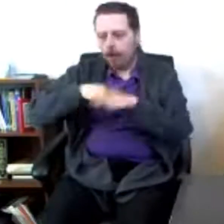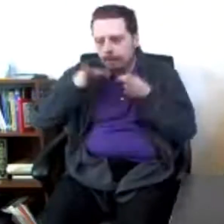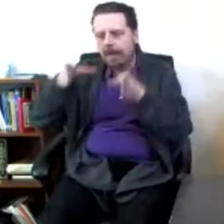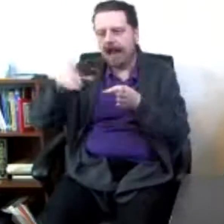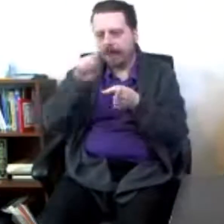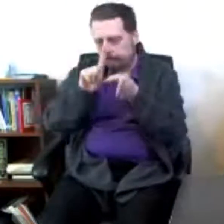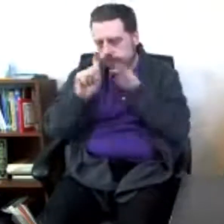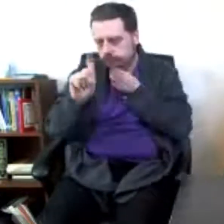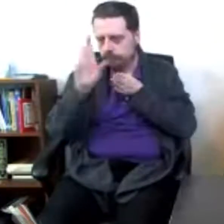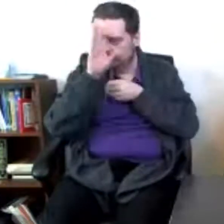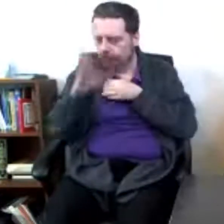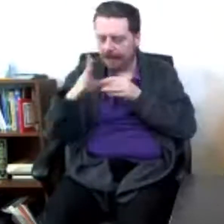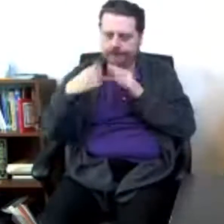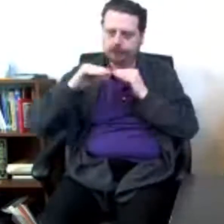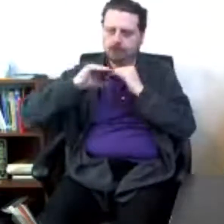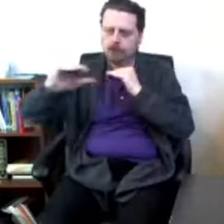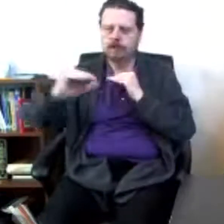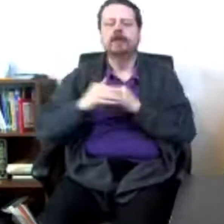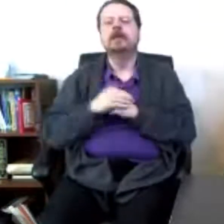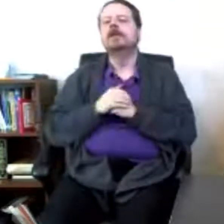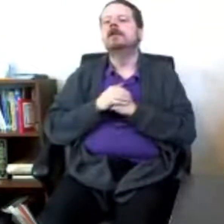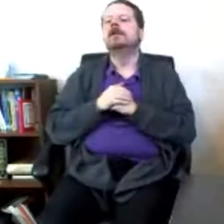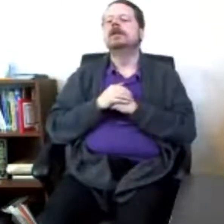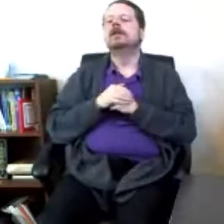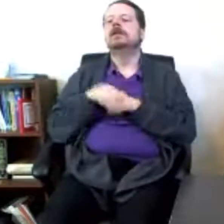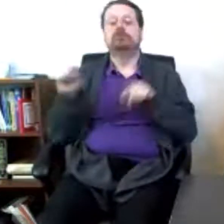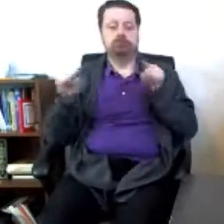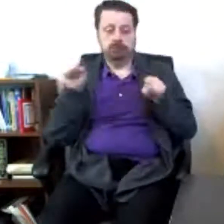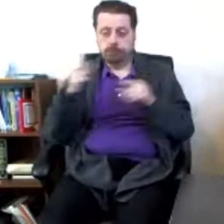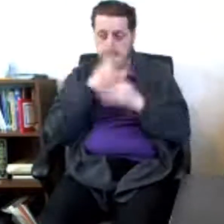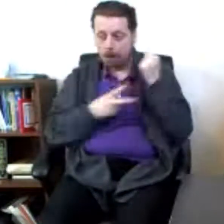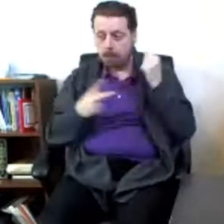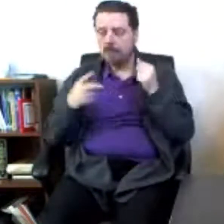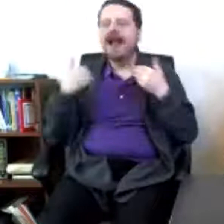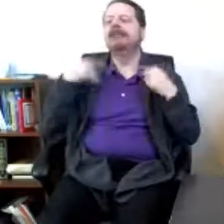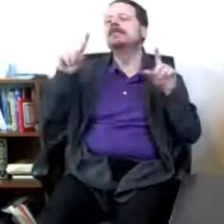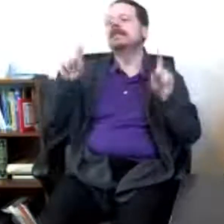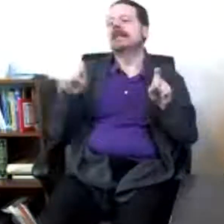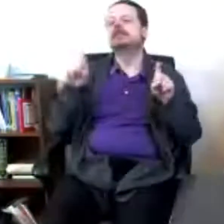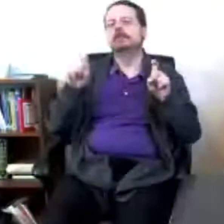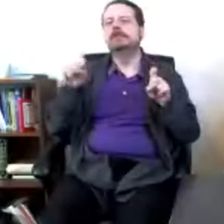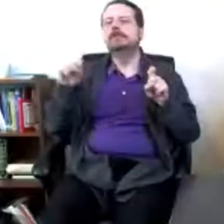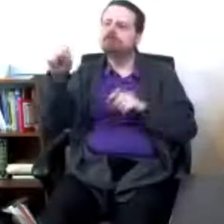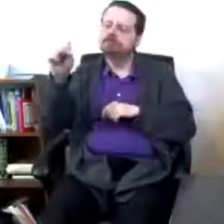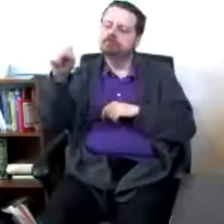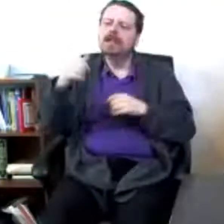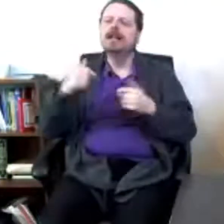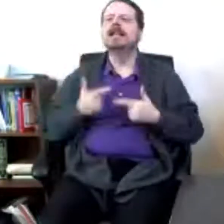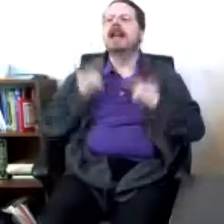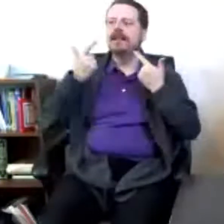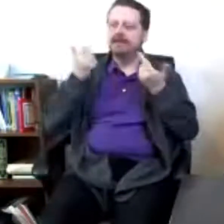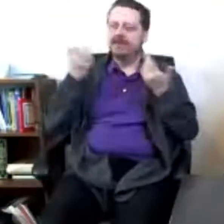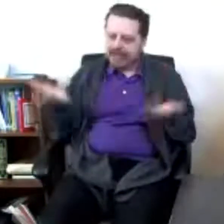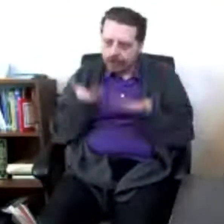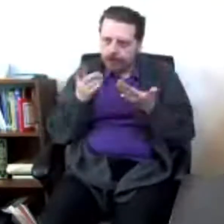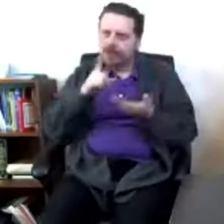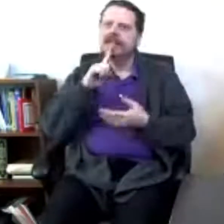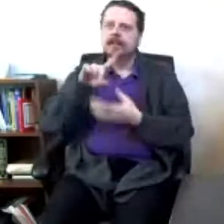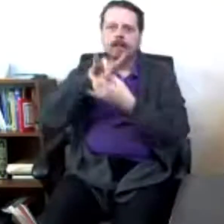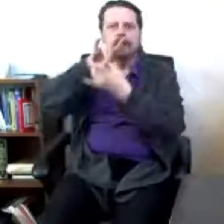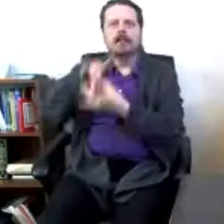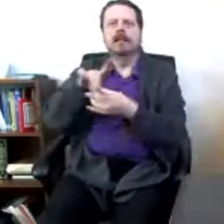In either case, both types of people are tested, because this is what life here is